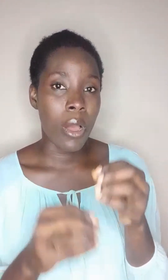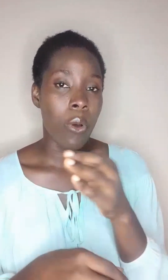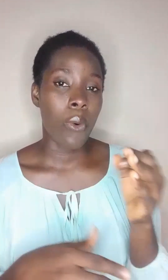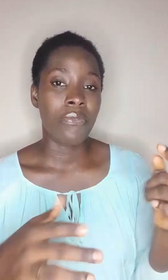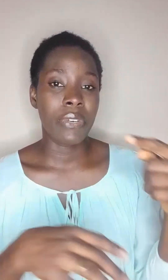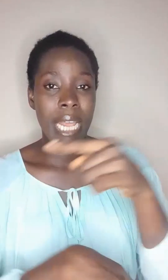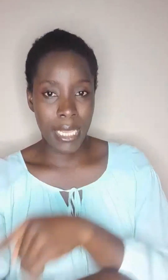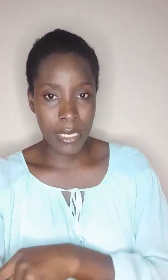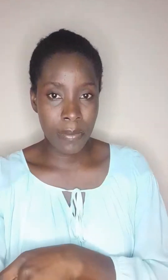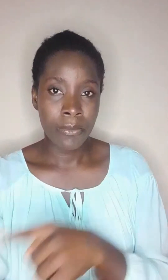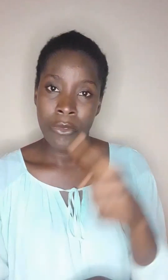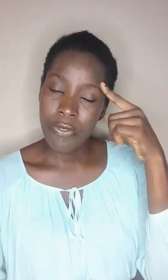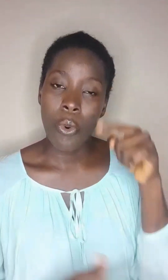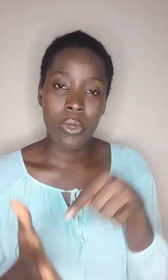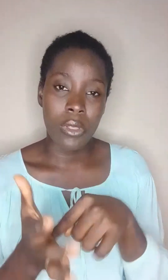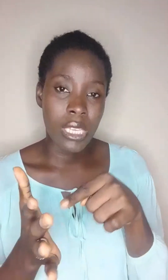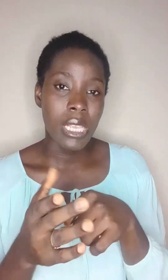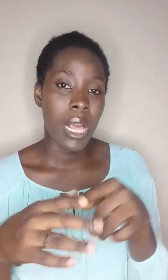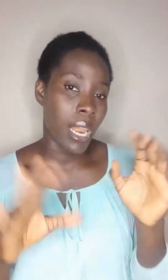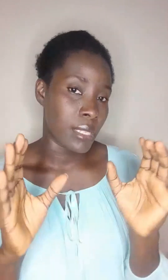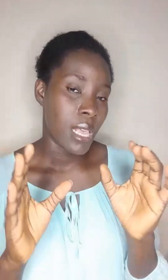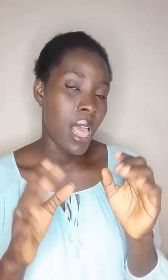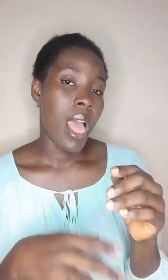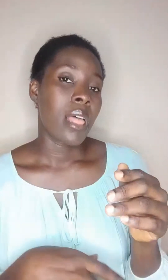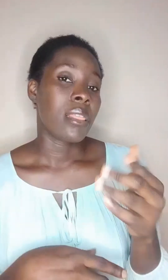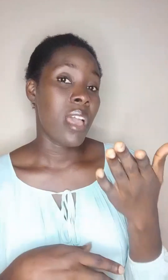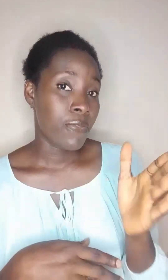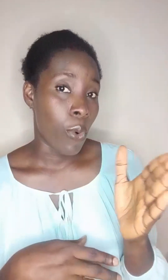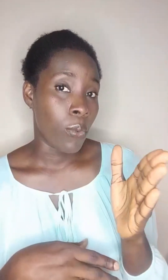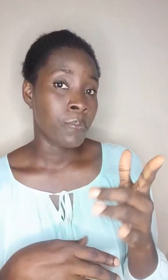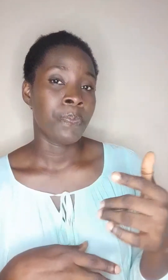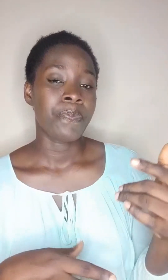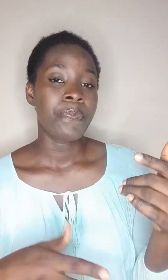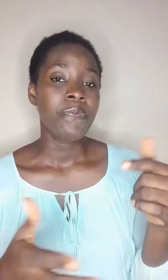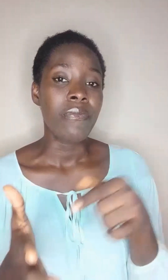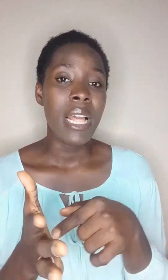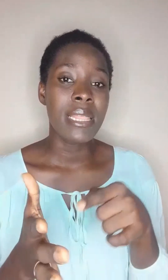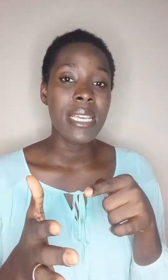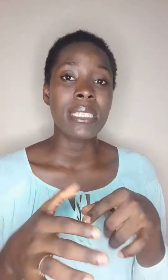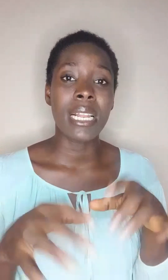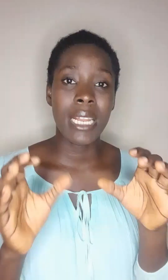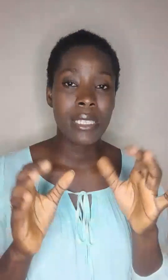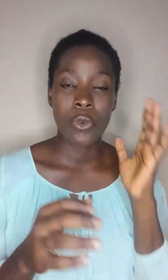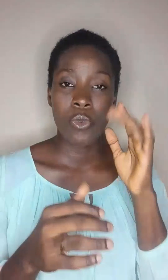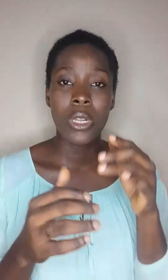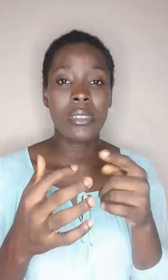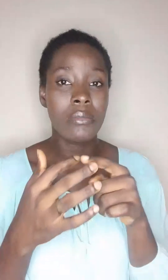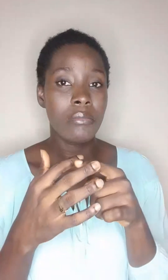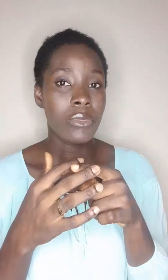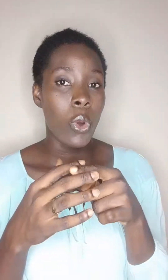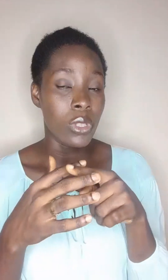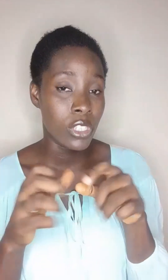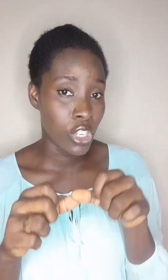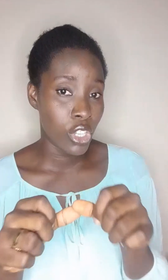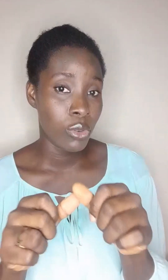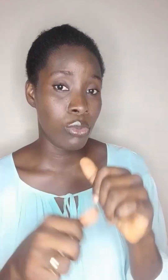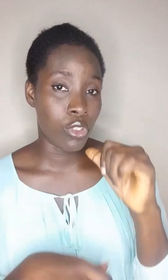of days for this class. Therefore, this class will continue